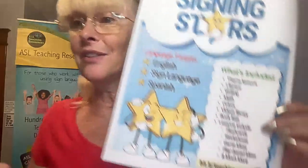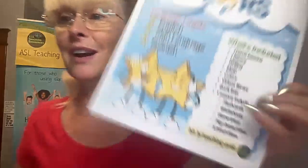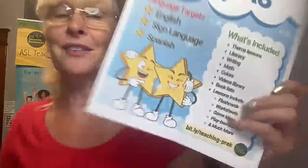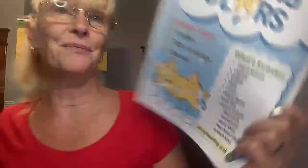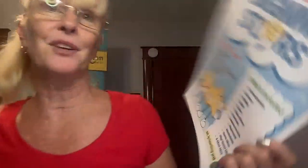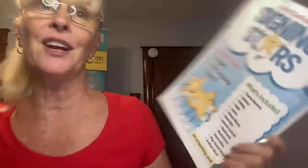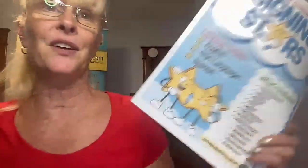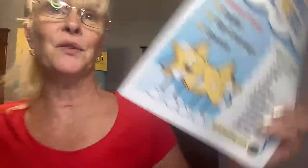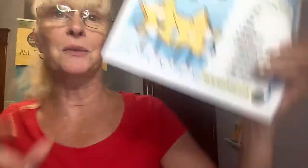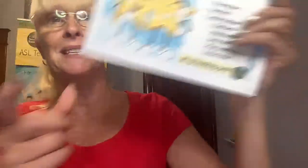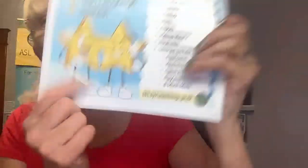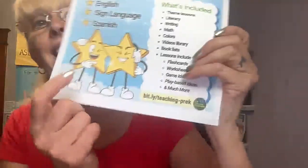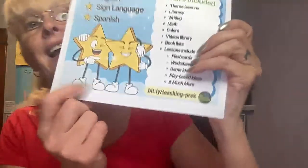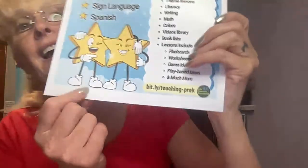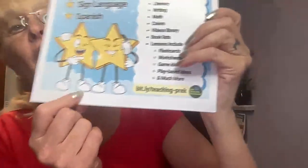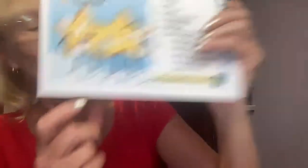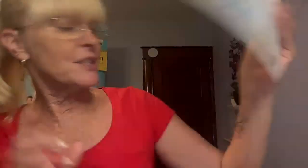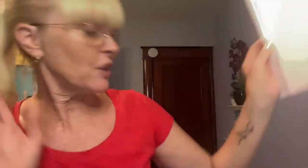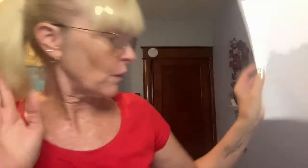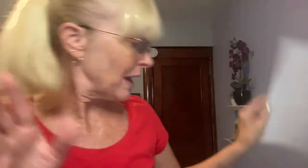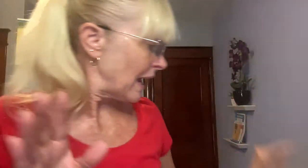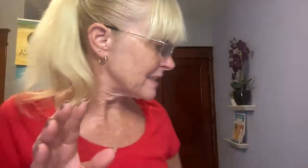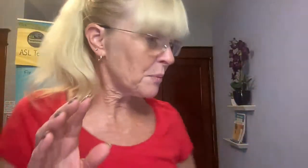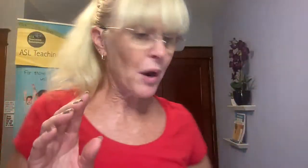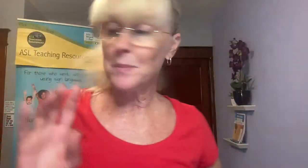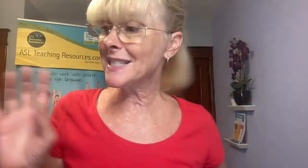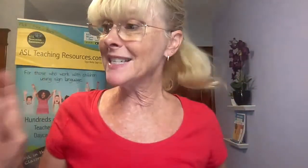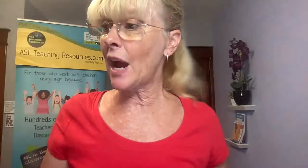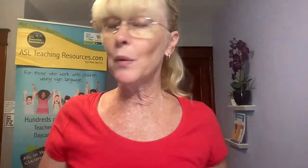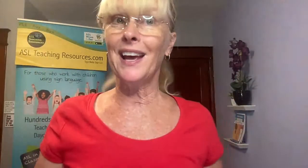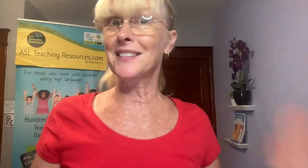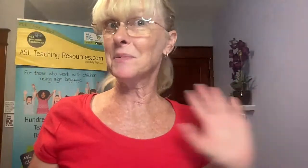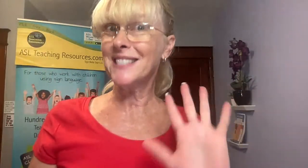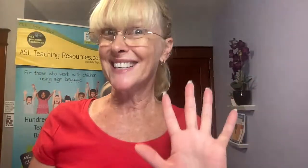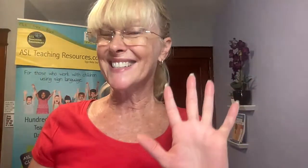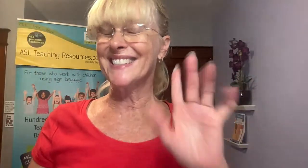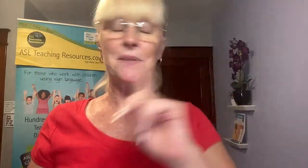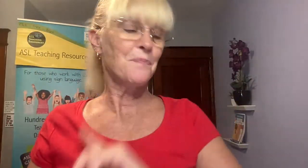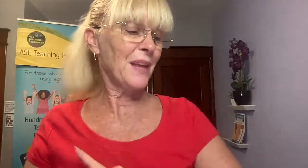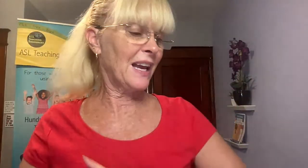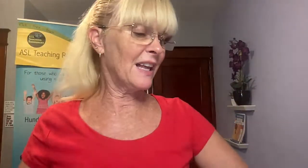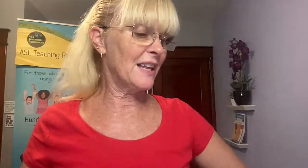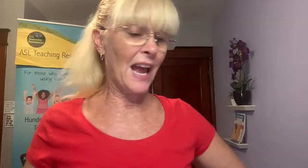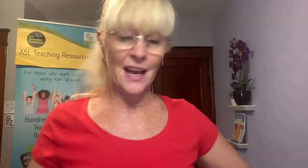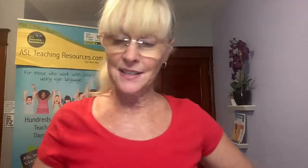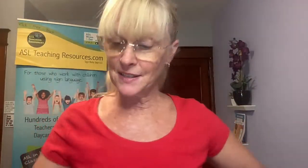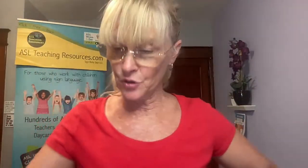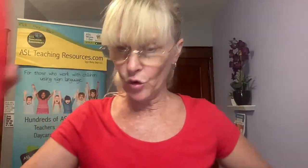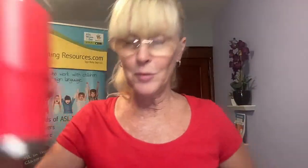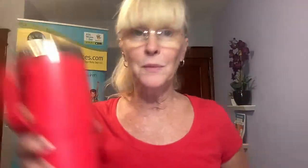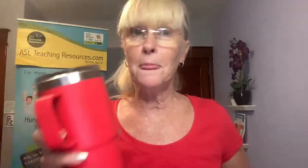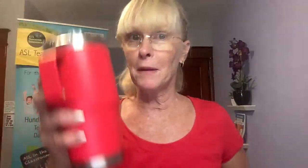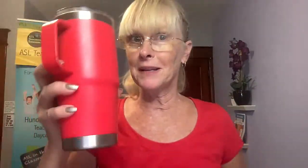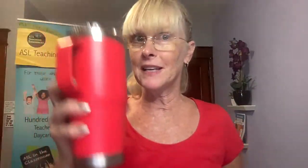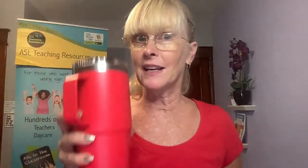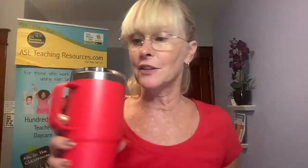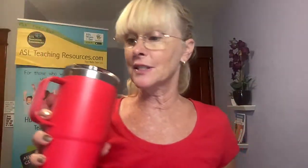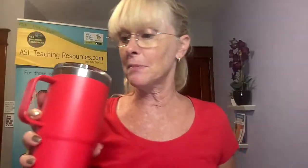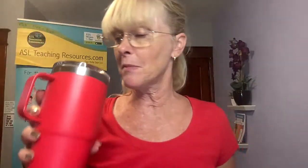not going to want to miss that. All right, so as I promised, now we got some sentences. And as normal, let me take a sip of my